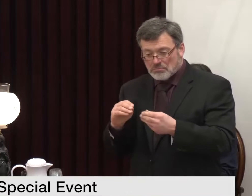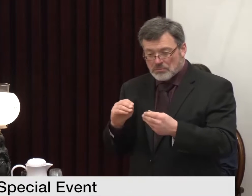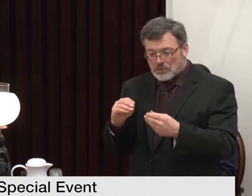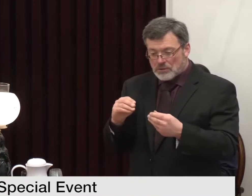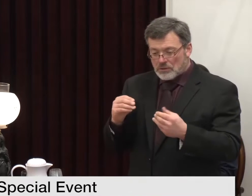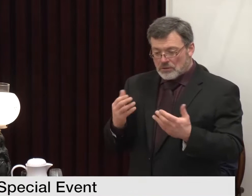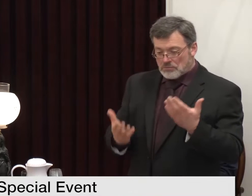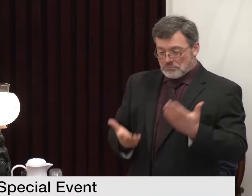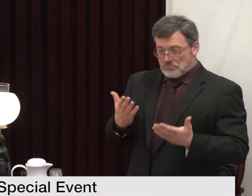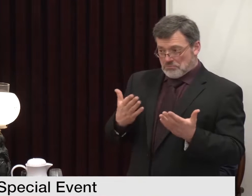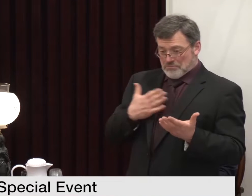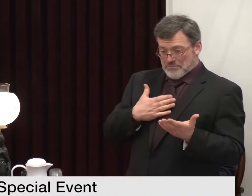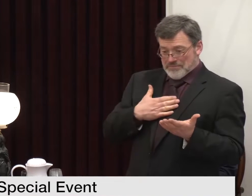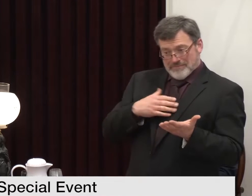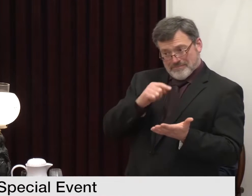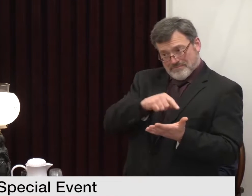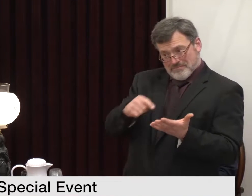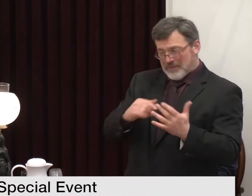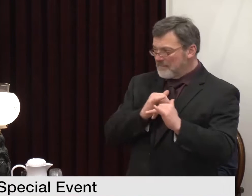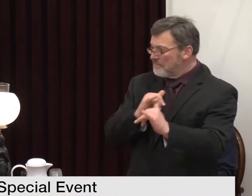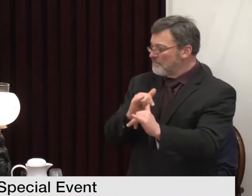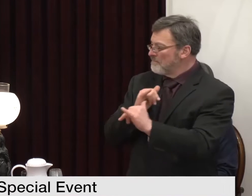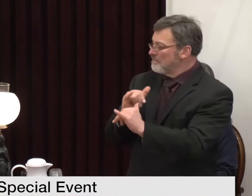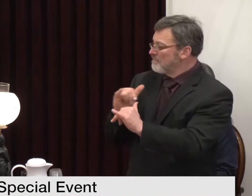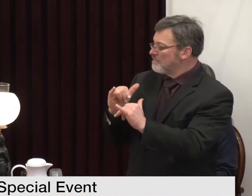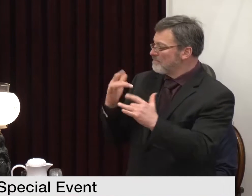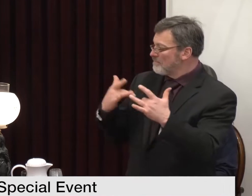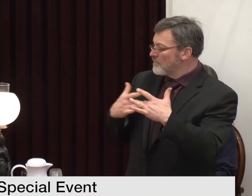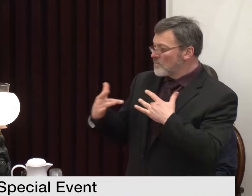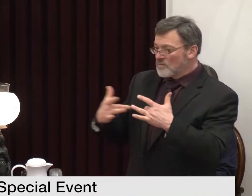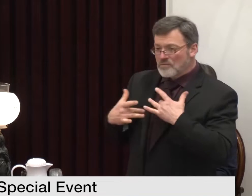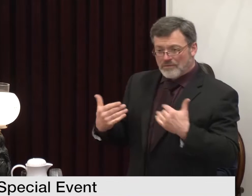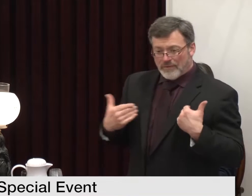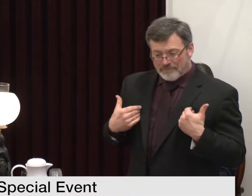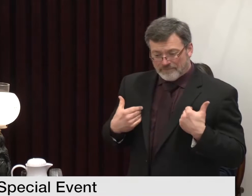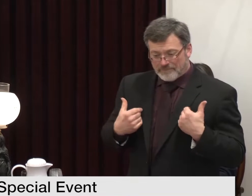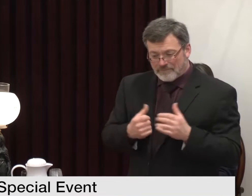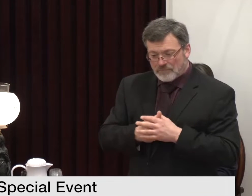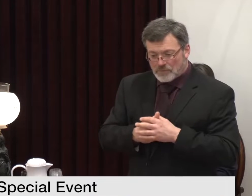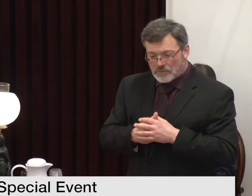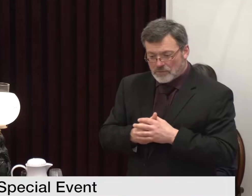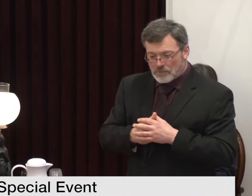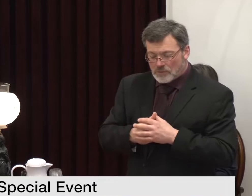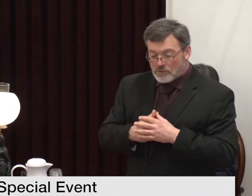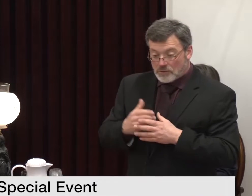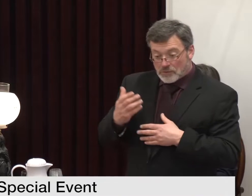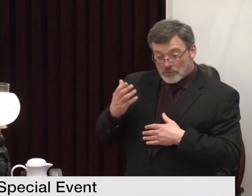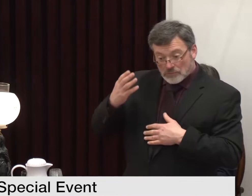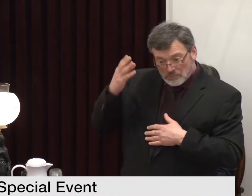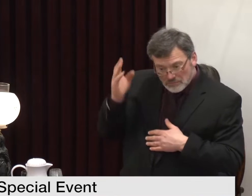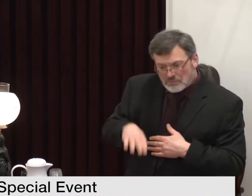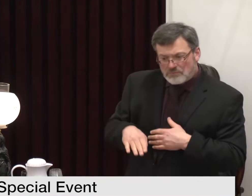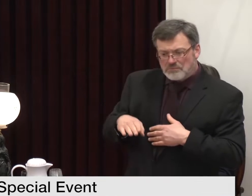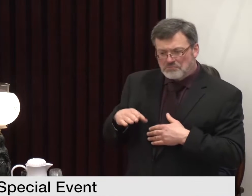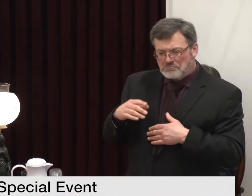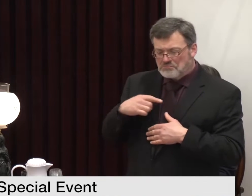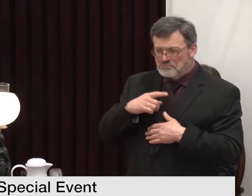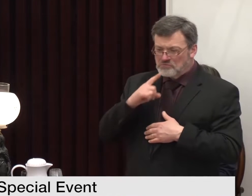concerns. More importantly, I'm pretty sure the majority of our constituents certainly